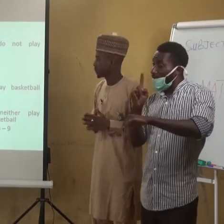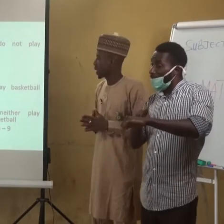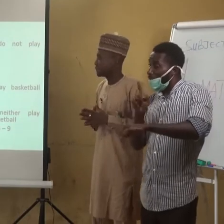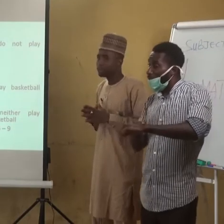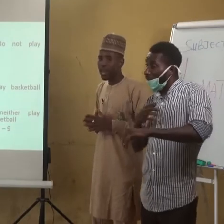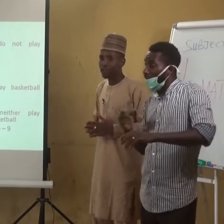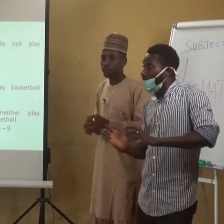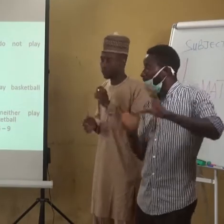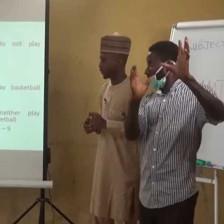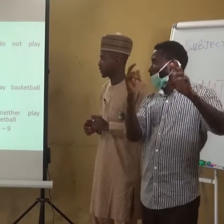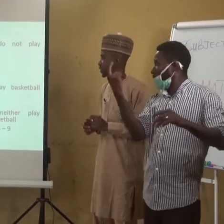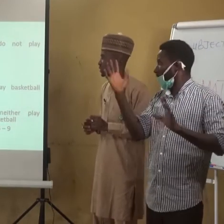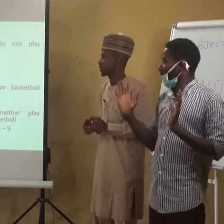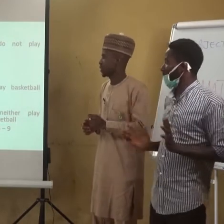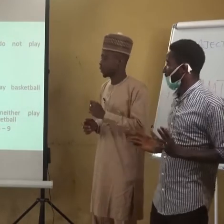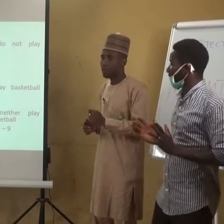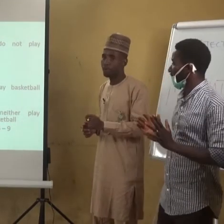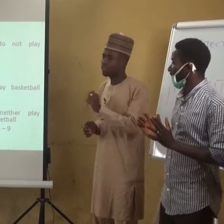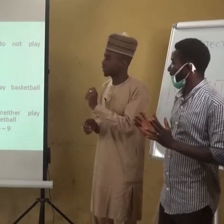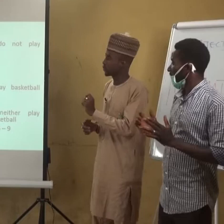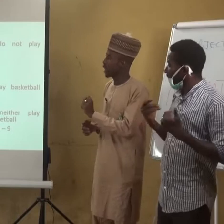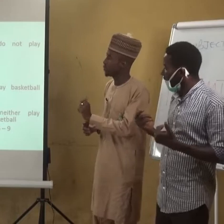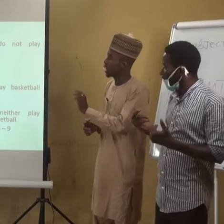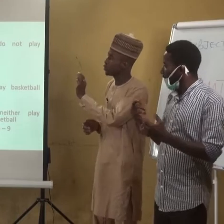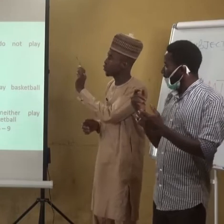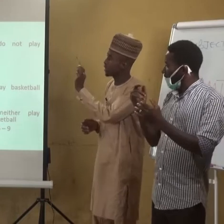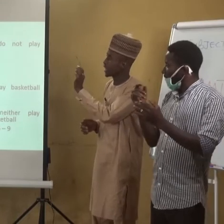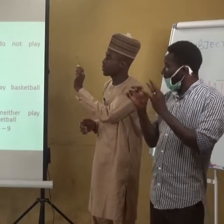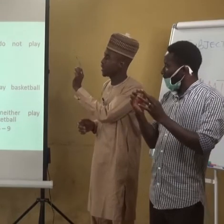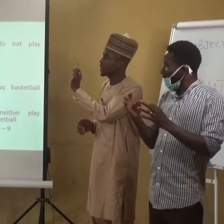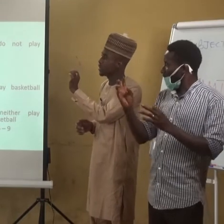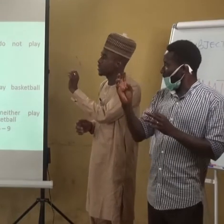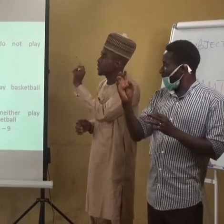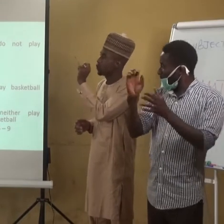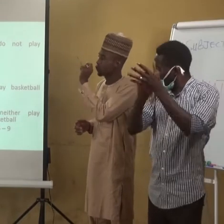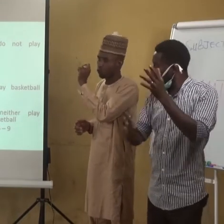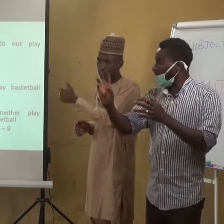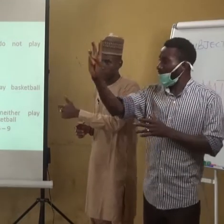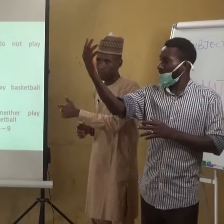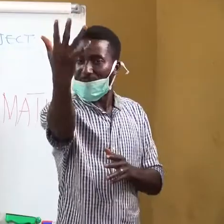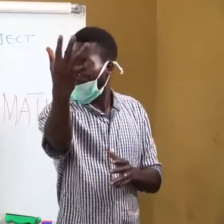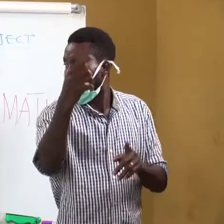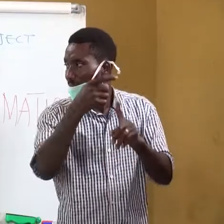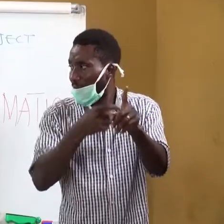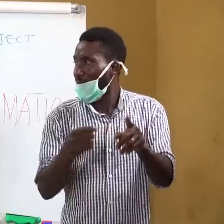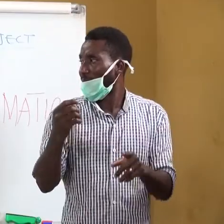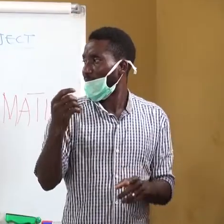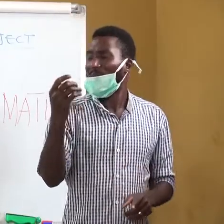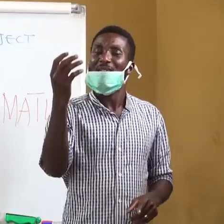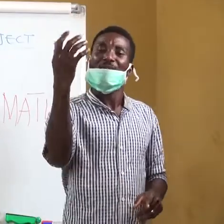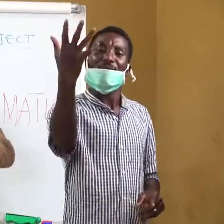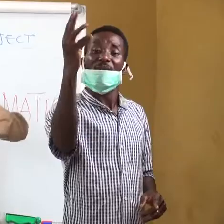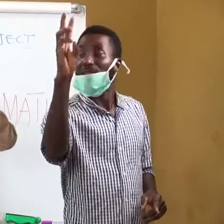65 minus 56, remember 65 are the numbers that are playing football, And out of